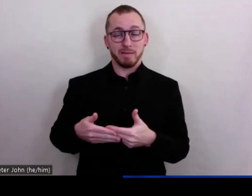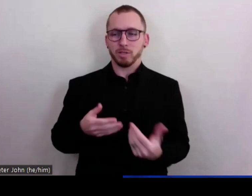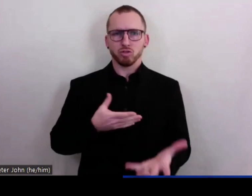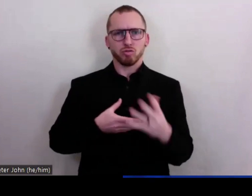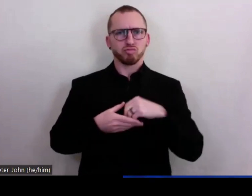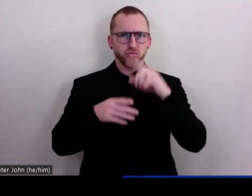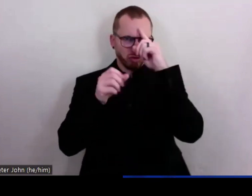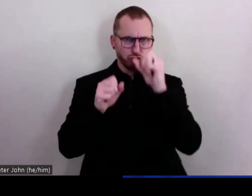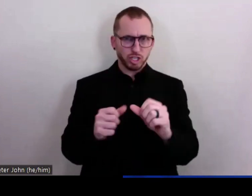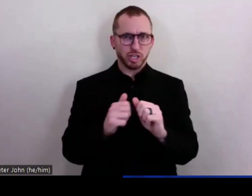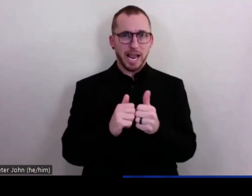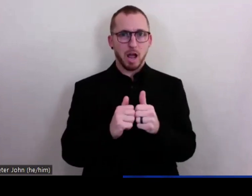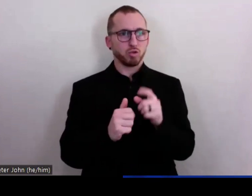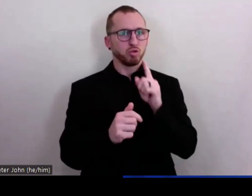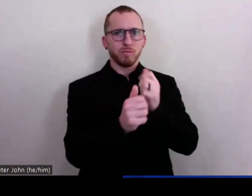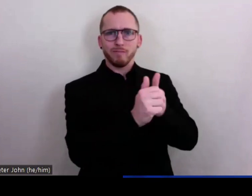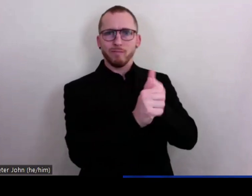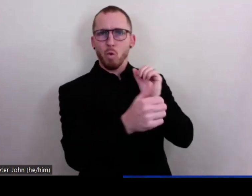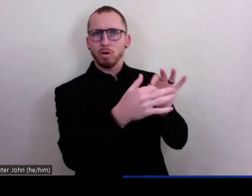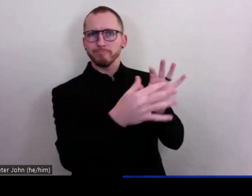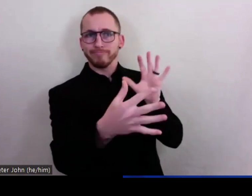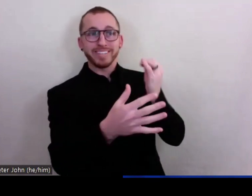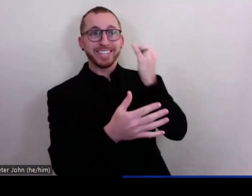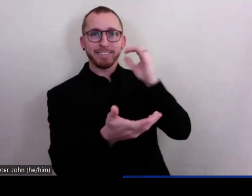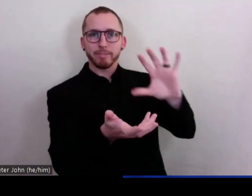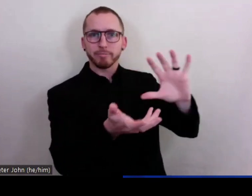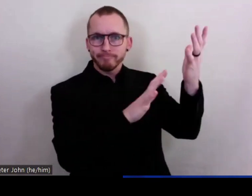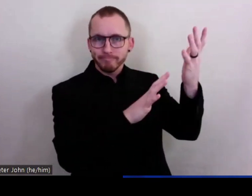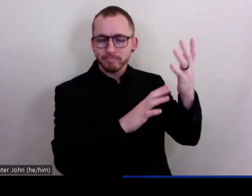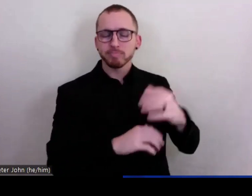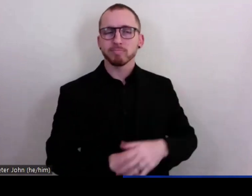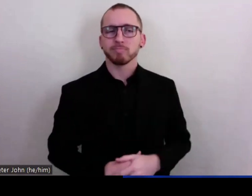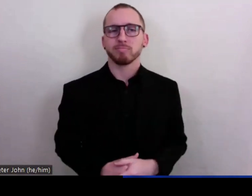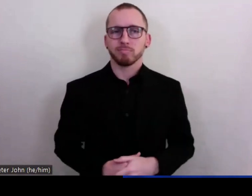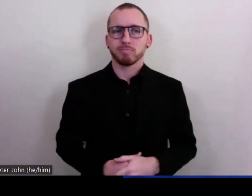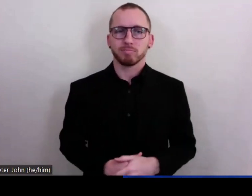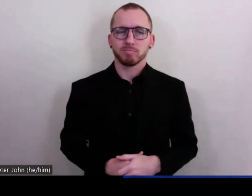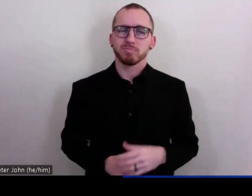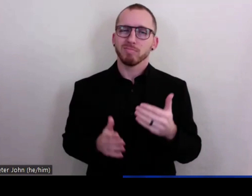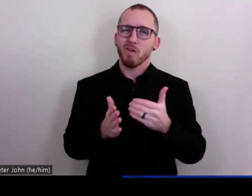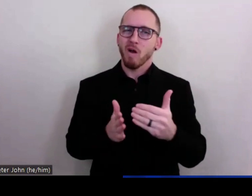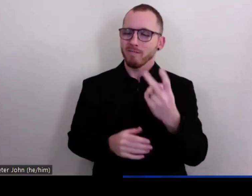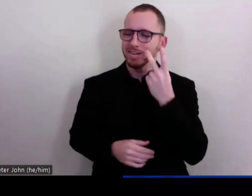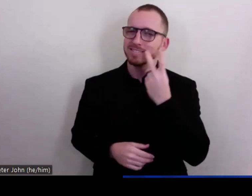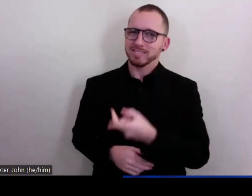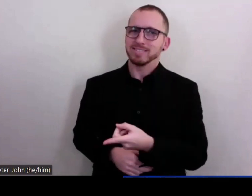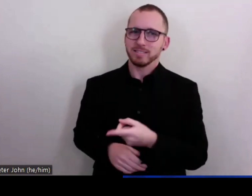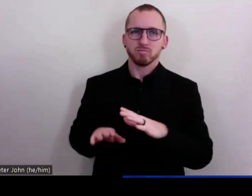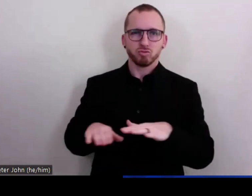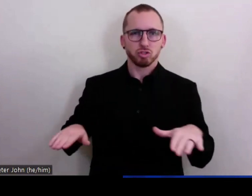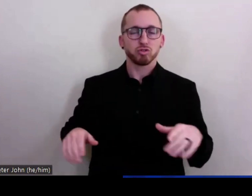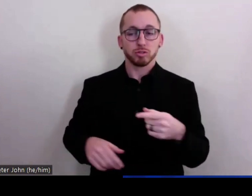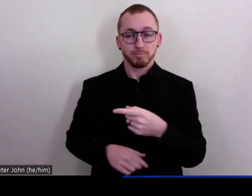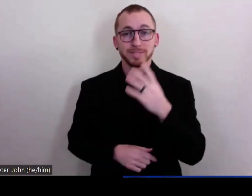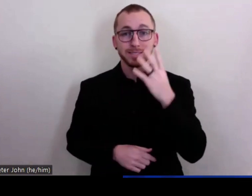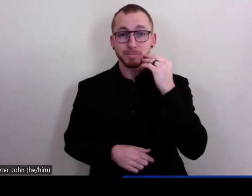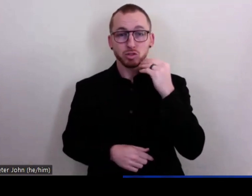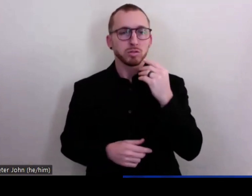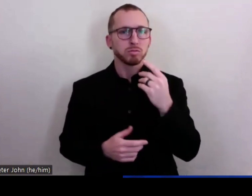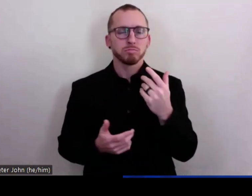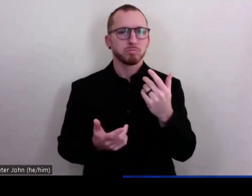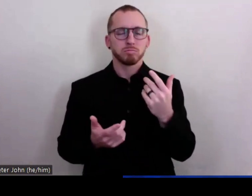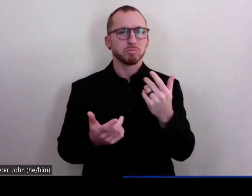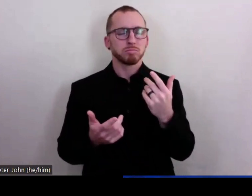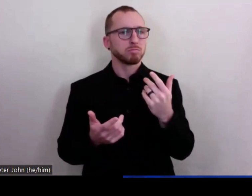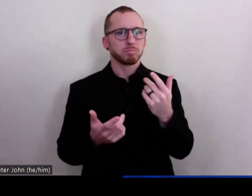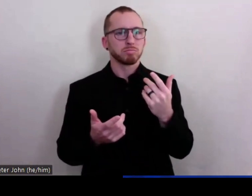to disconnect when things get really hard. And so that's a lot of things that I see in my office as well, is kids who learn to sort of tune out